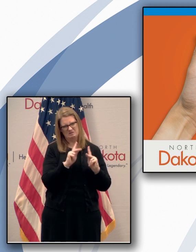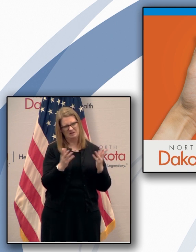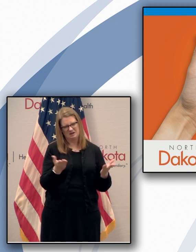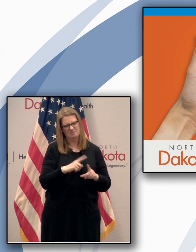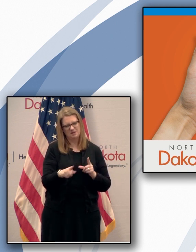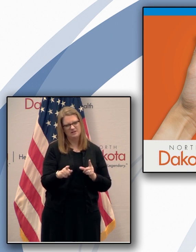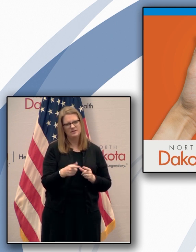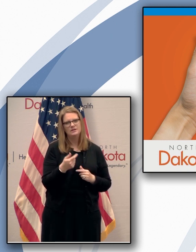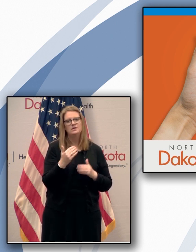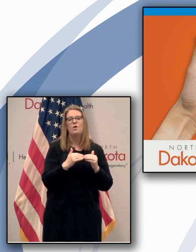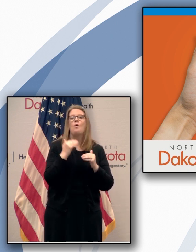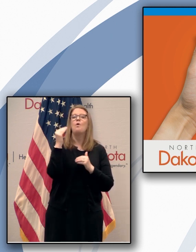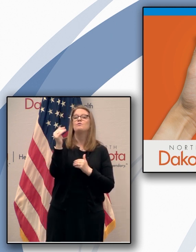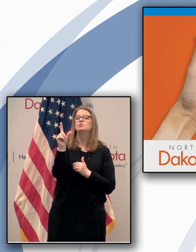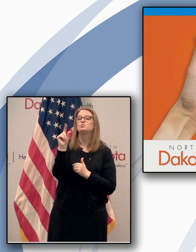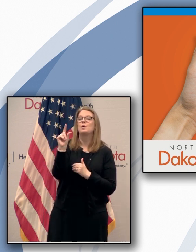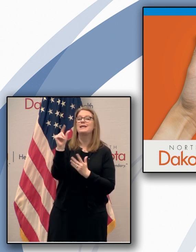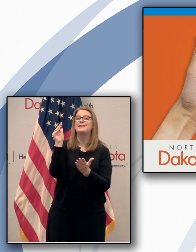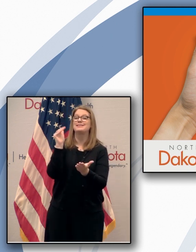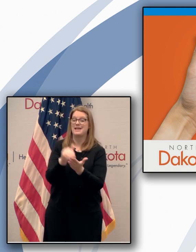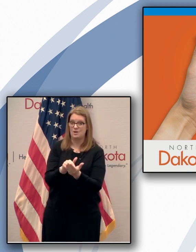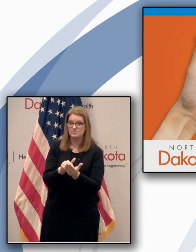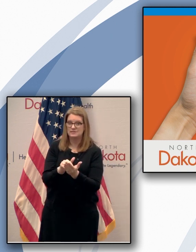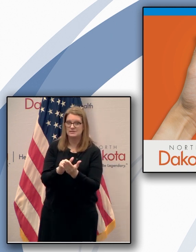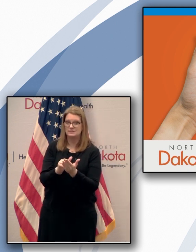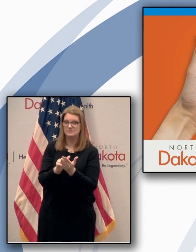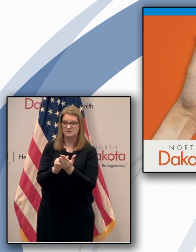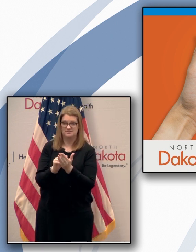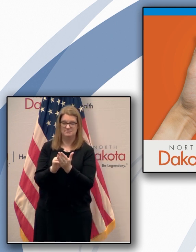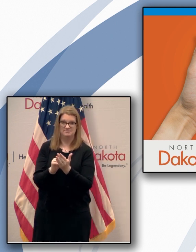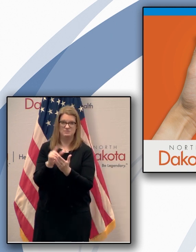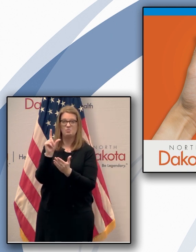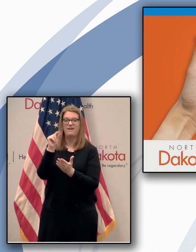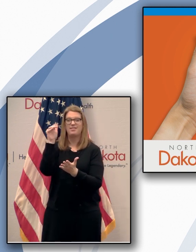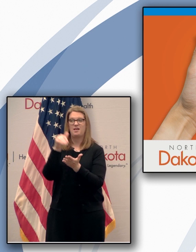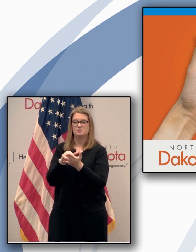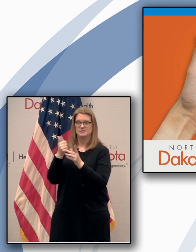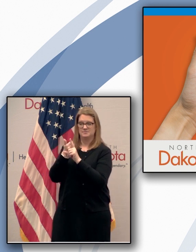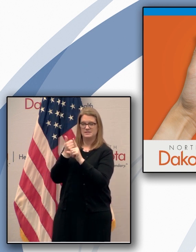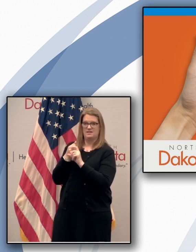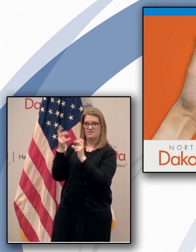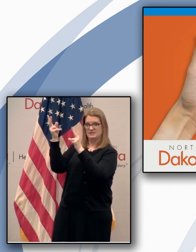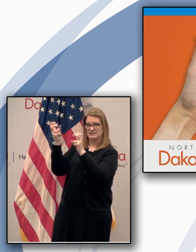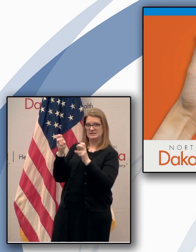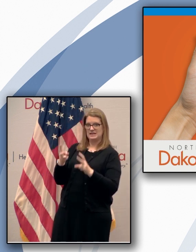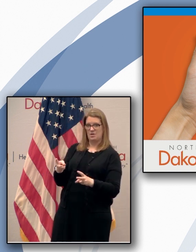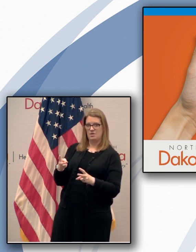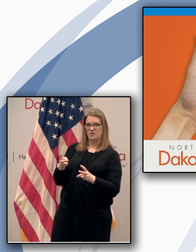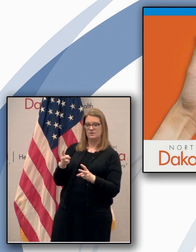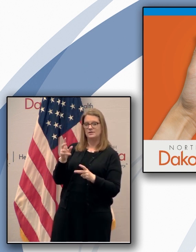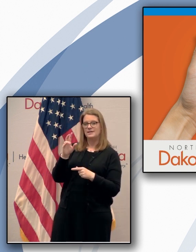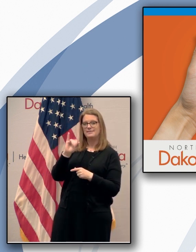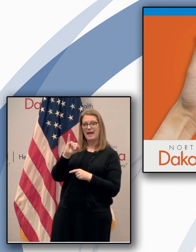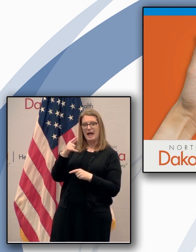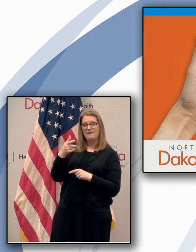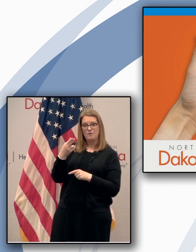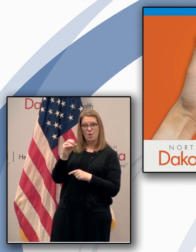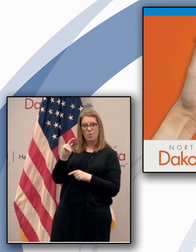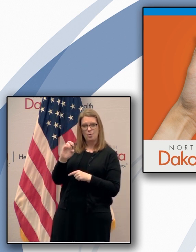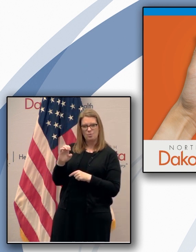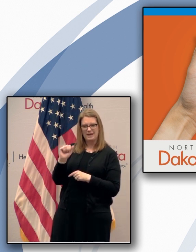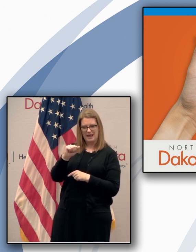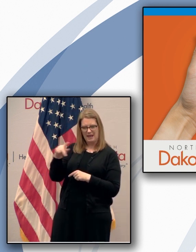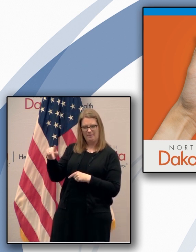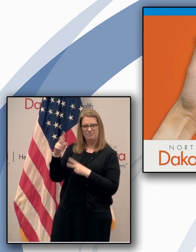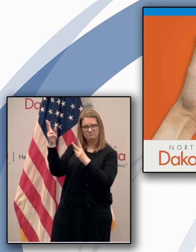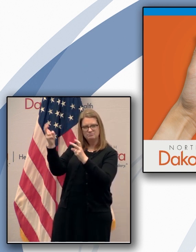those over 20,000 individuals who downloaded the iPhone version of that